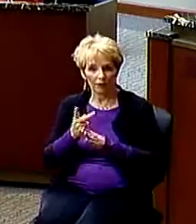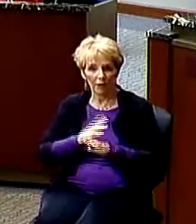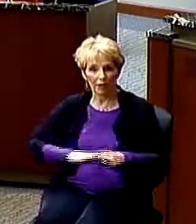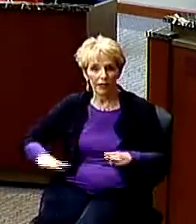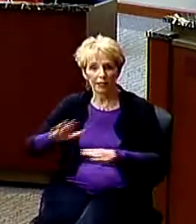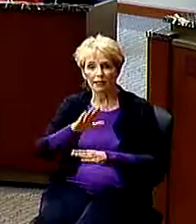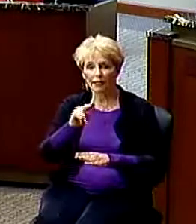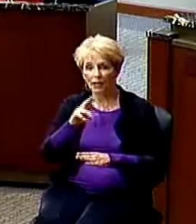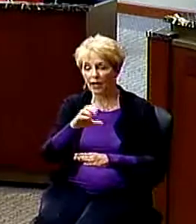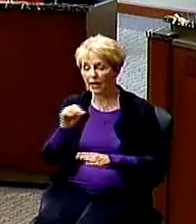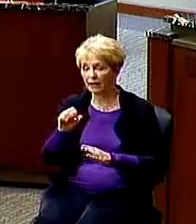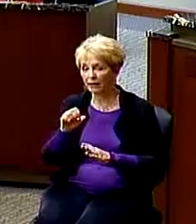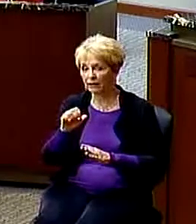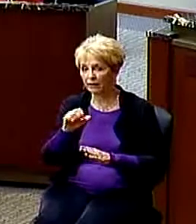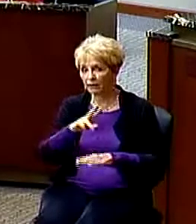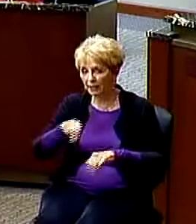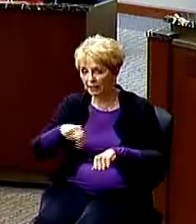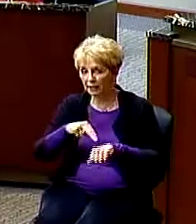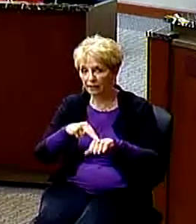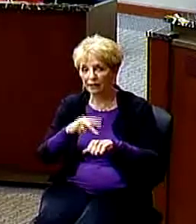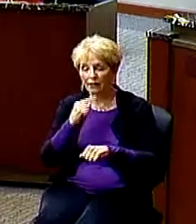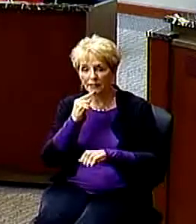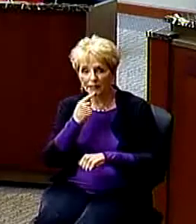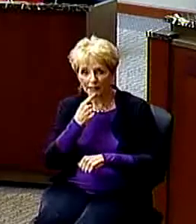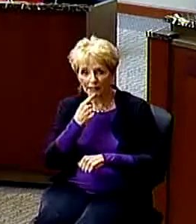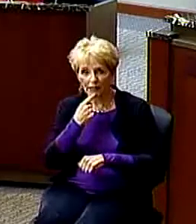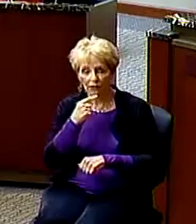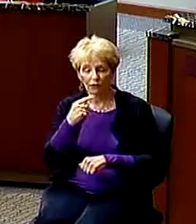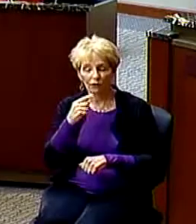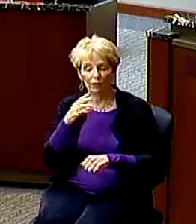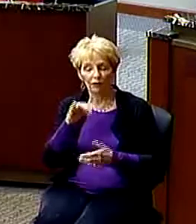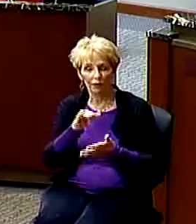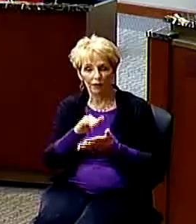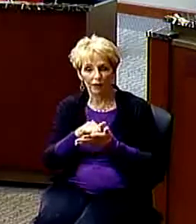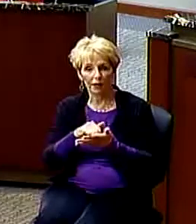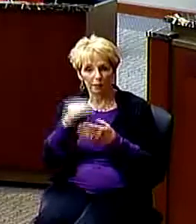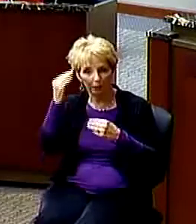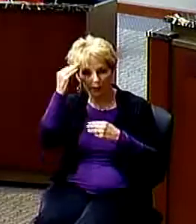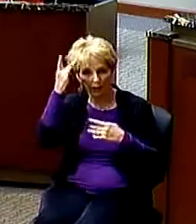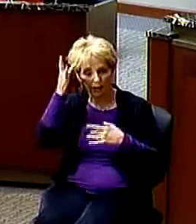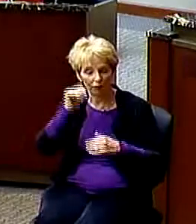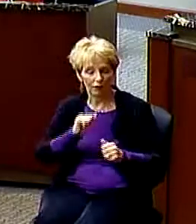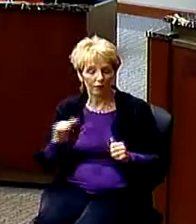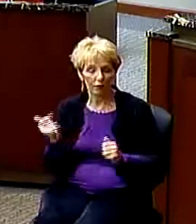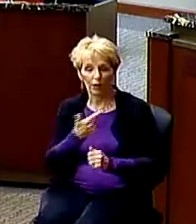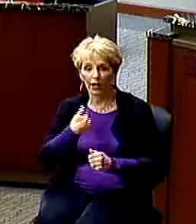country to bring attention to the seriousness and scope of mental health issues around us.